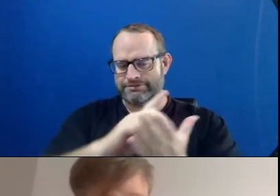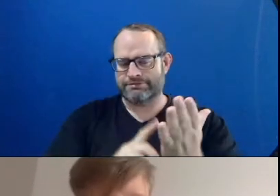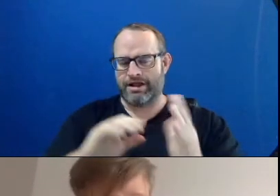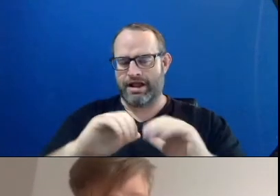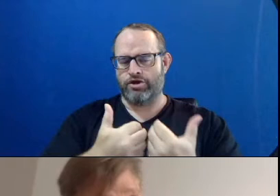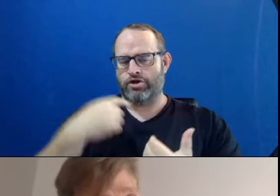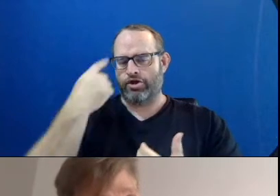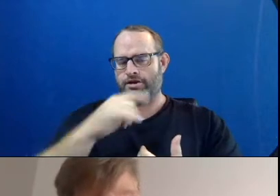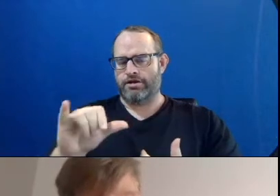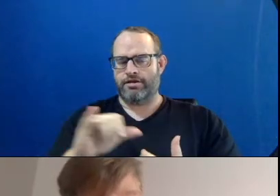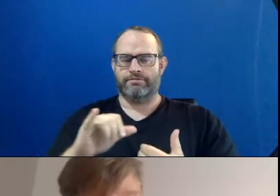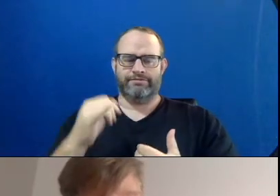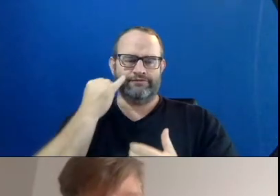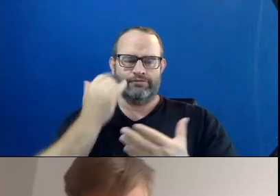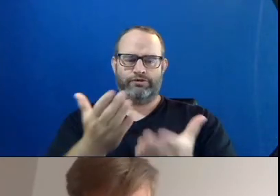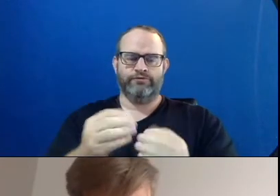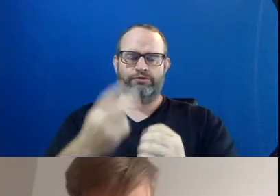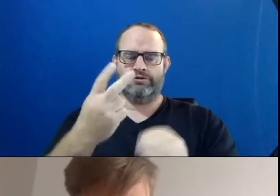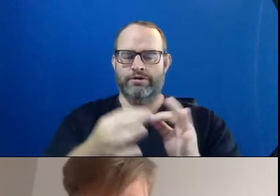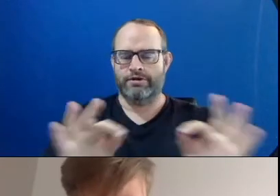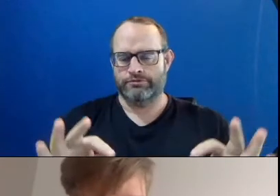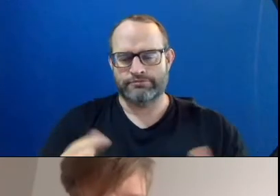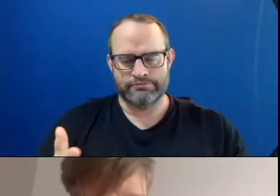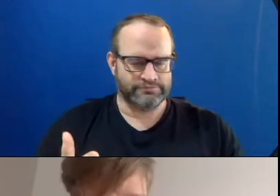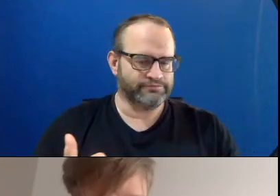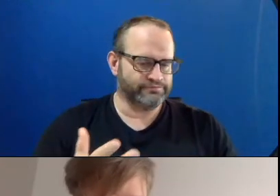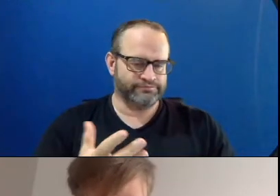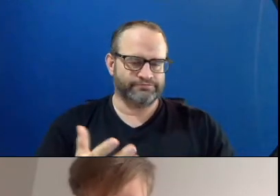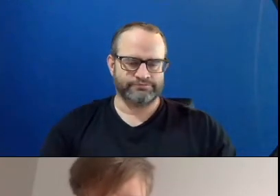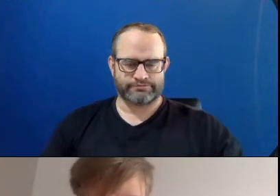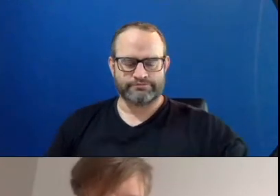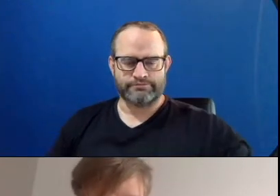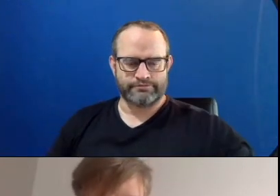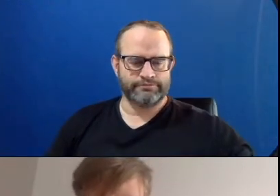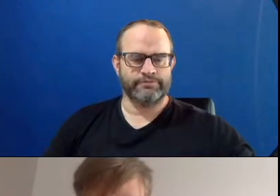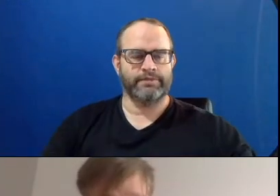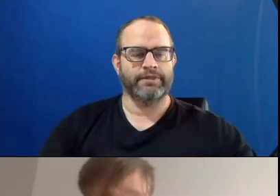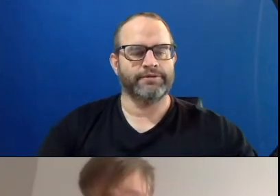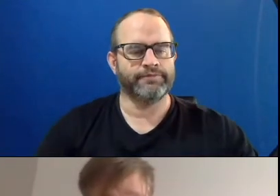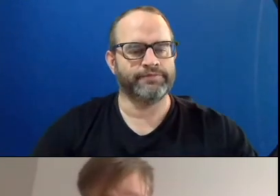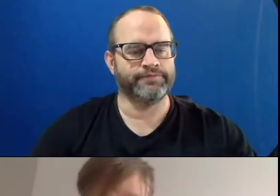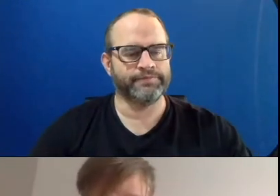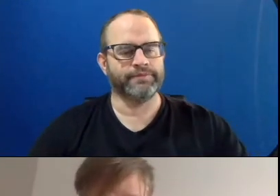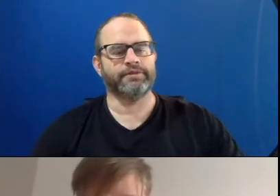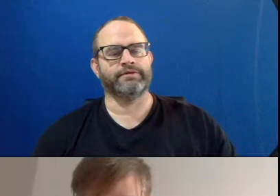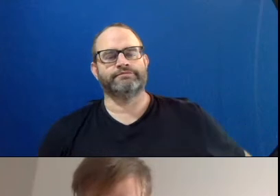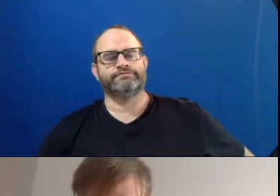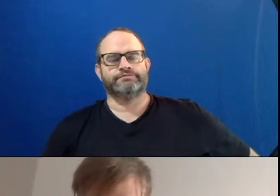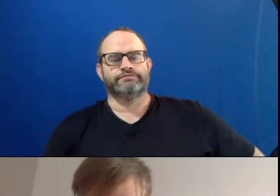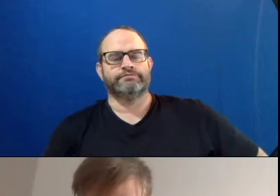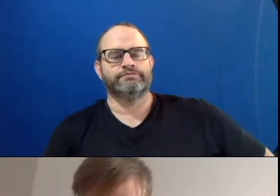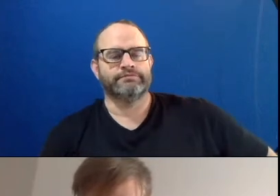Stephen and I, strongly involve the deaf community in our research to observe and provide feedback in its development.